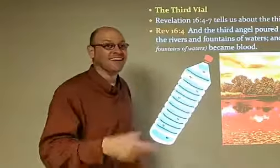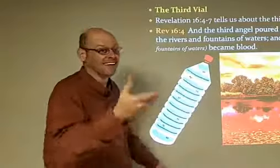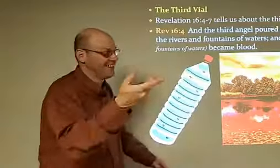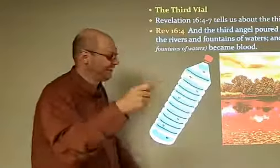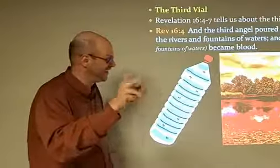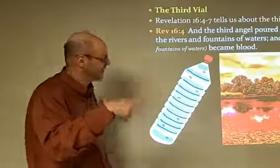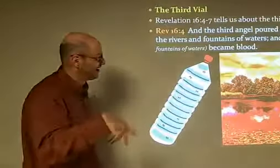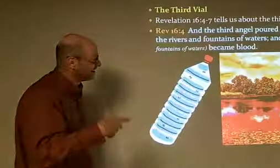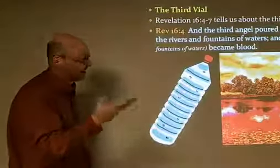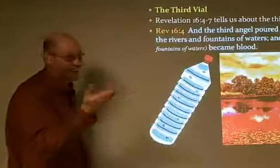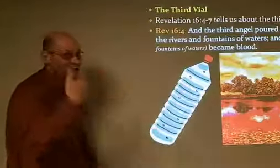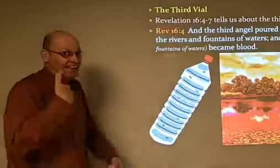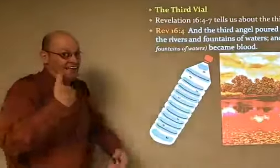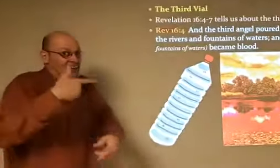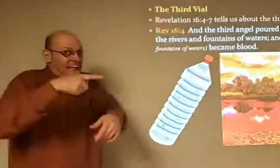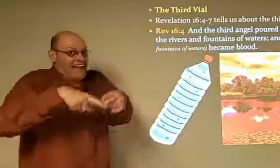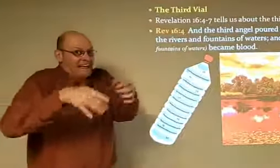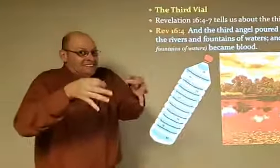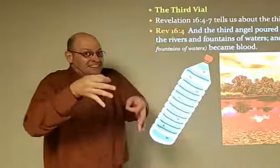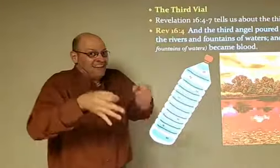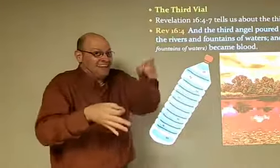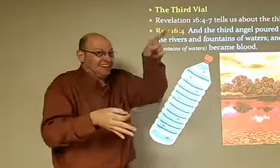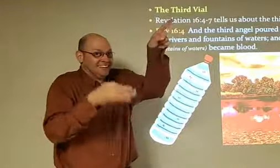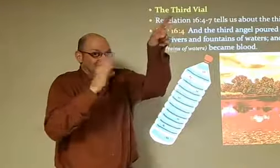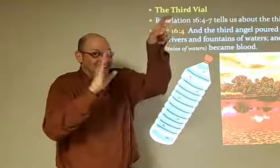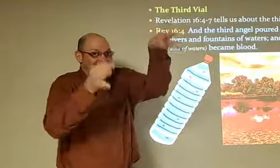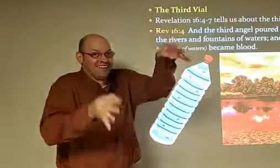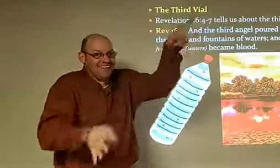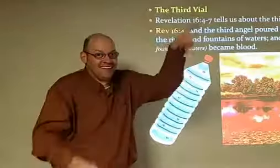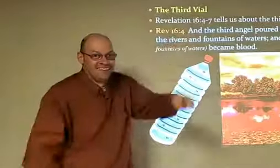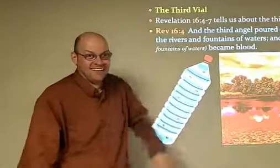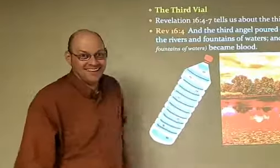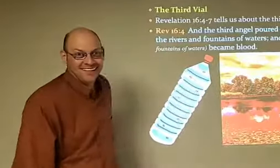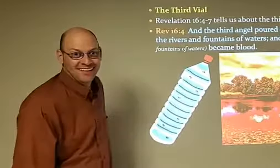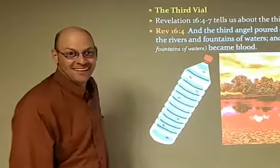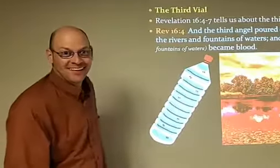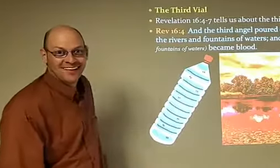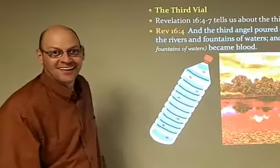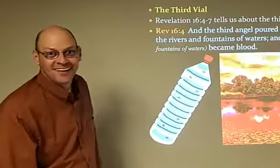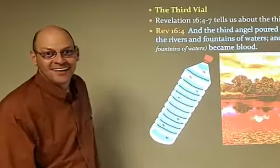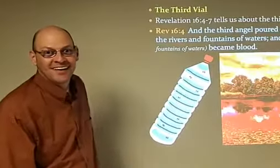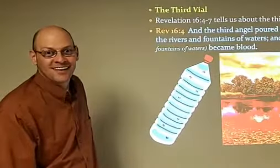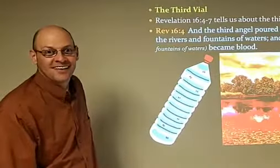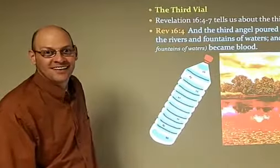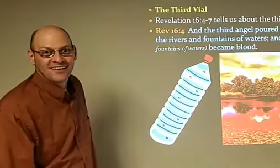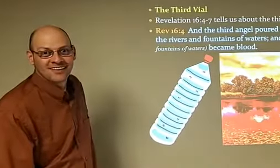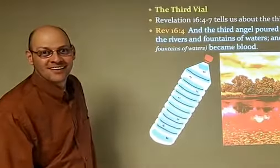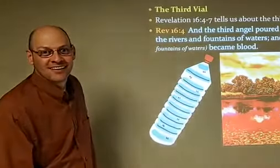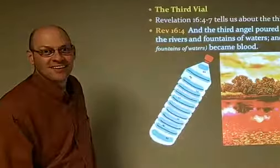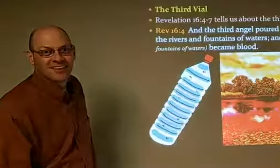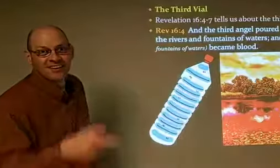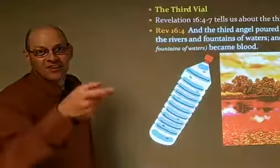Joseph's asking clarification. He's saying, really, I can't judge people. It's God's making the judgment.